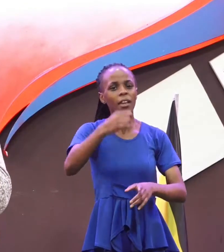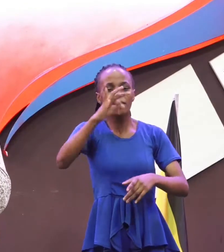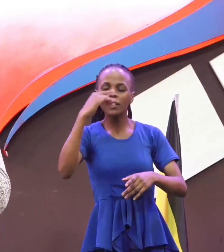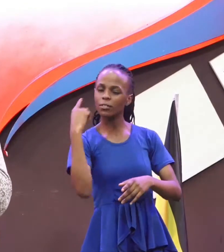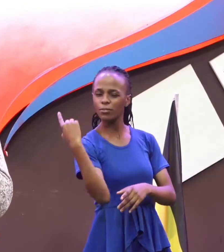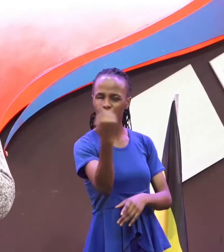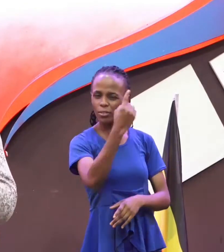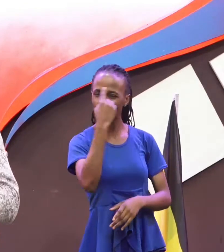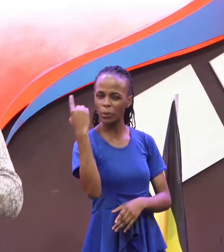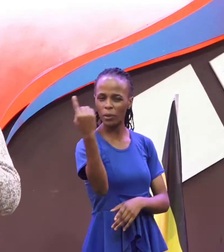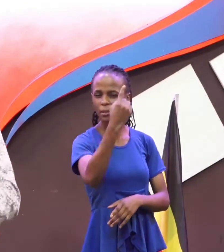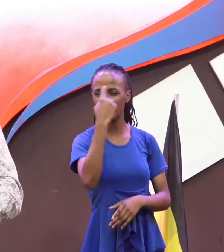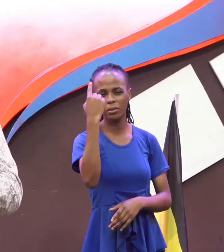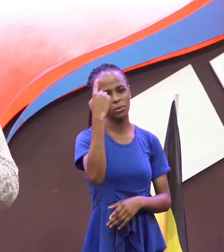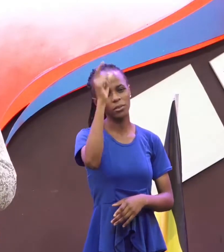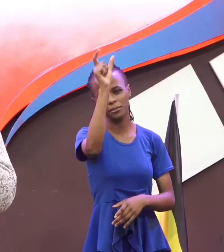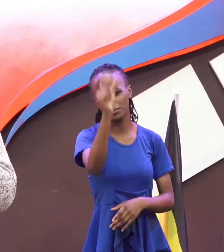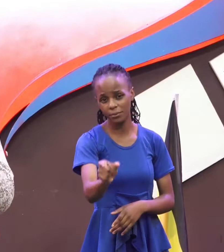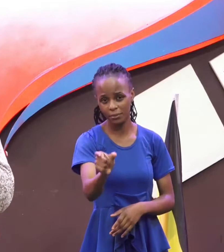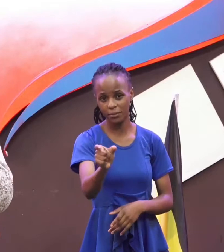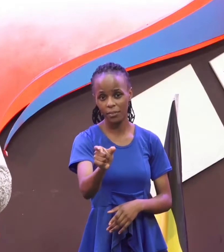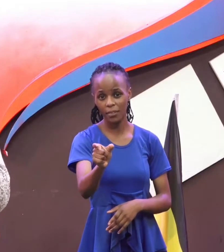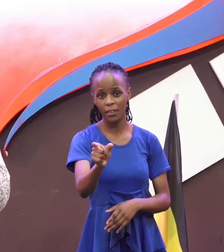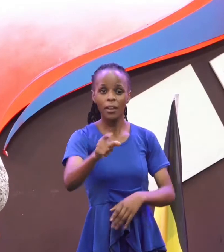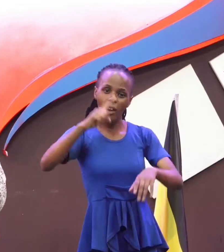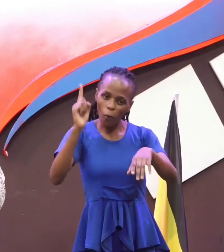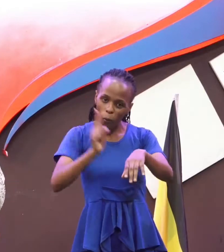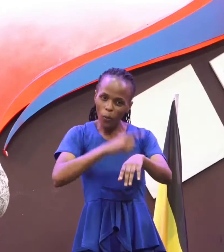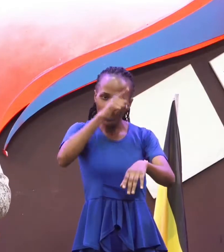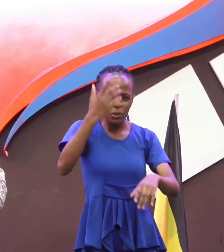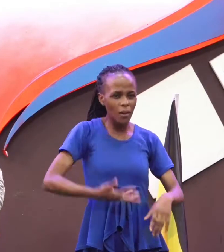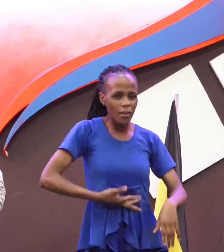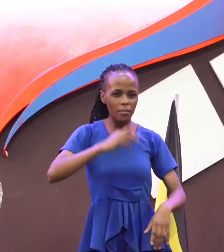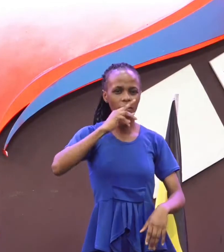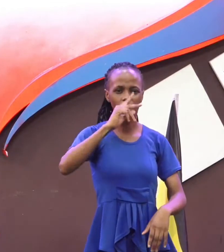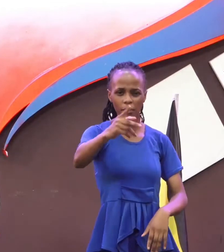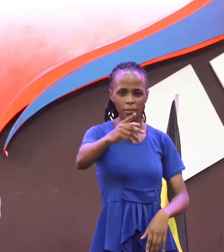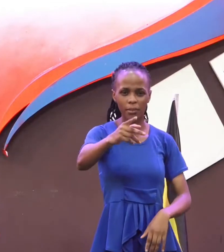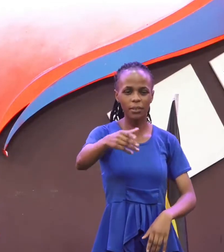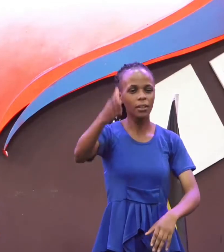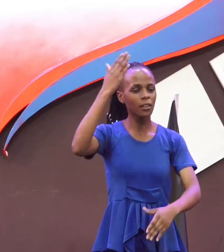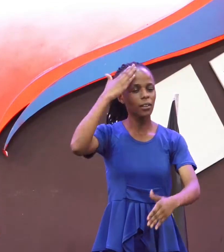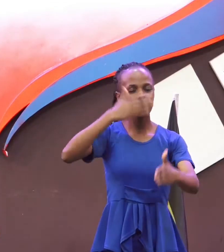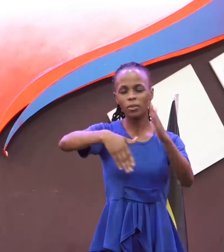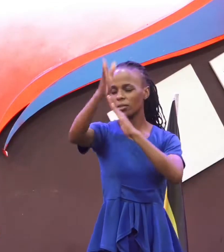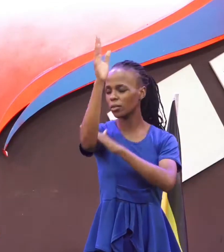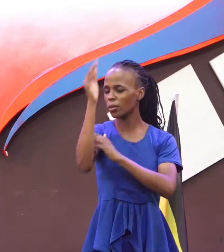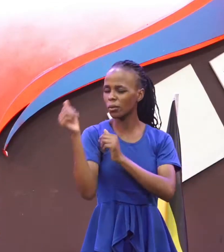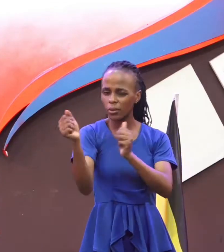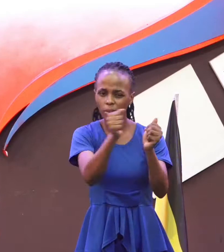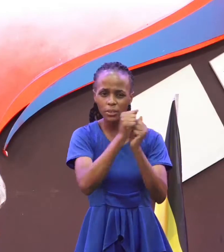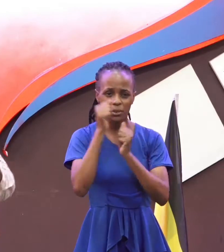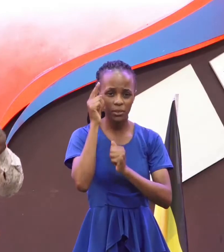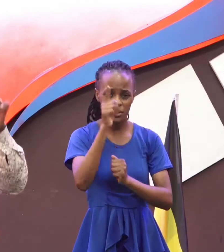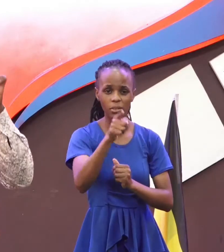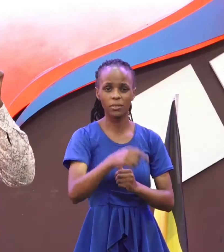ng'oliwe kabwo. Even if you are alone. Buli n'ekyokuddamu. If you have an answer. Manya nti Katonda ali wamu naawe. Just know that the